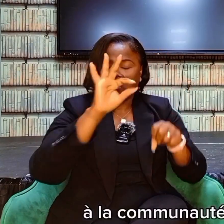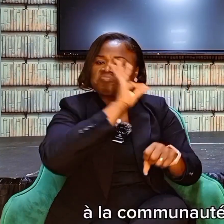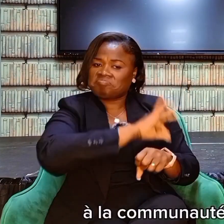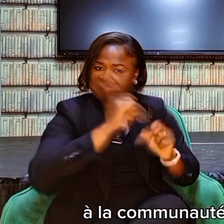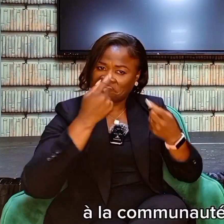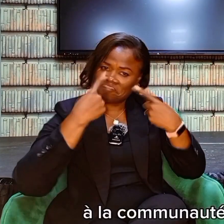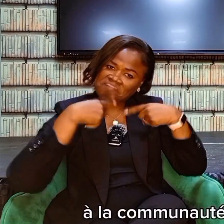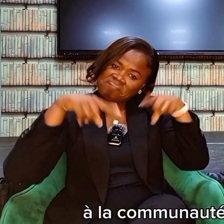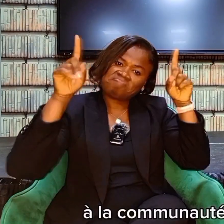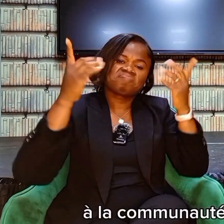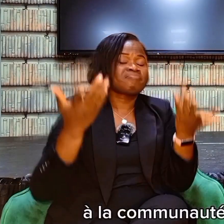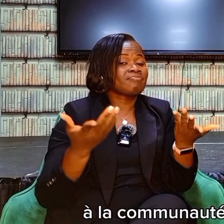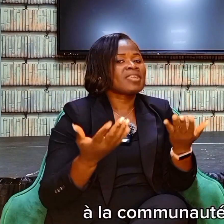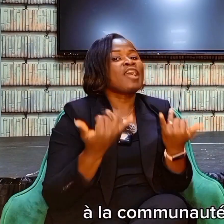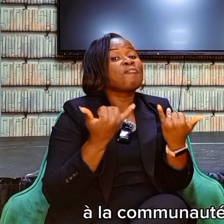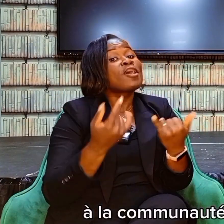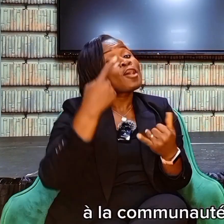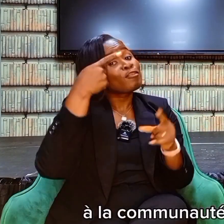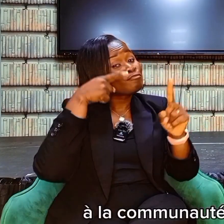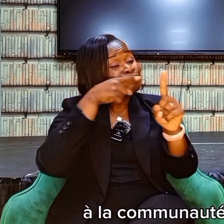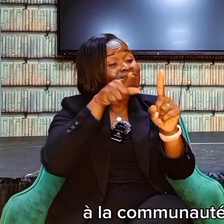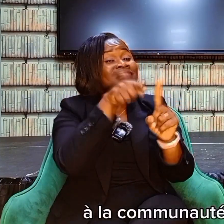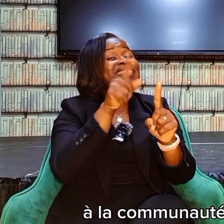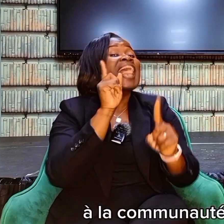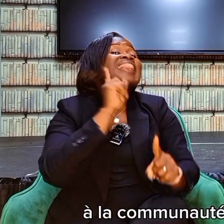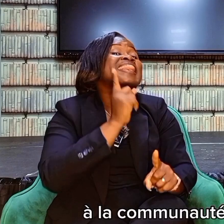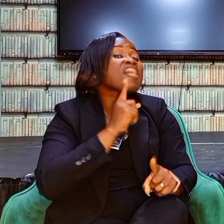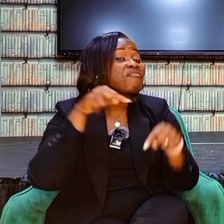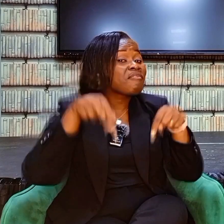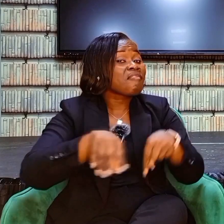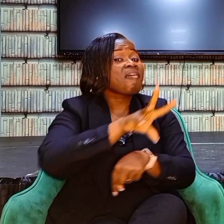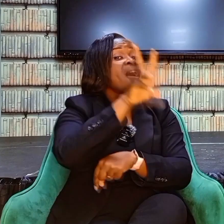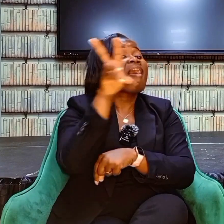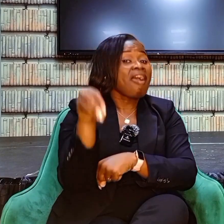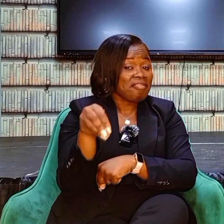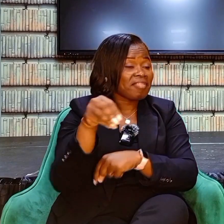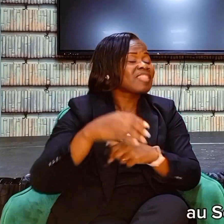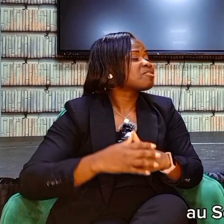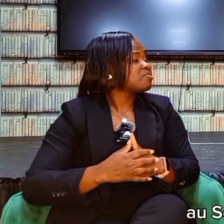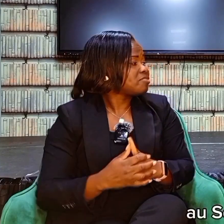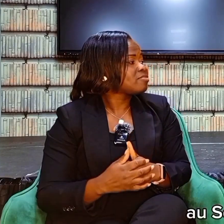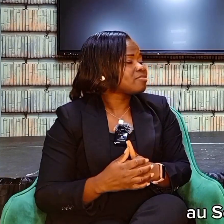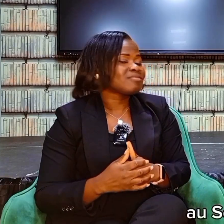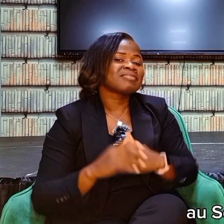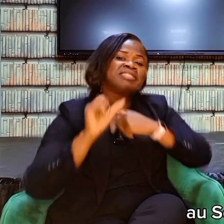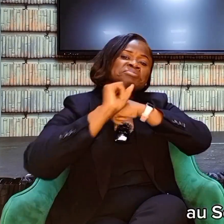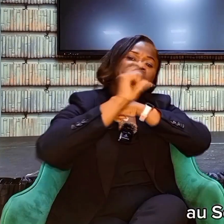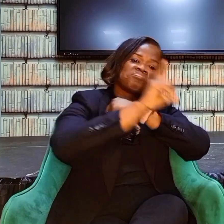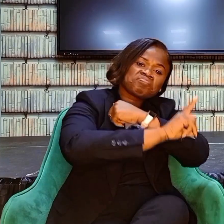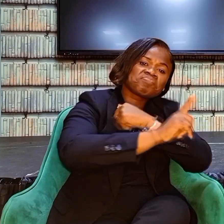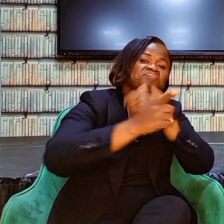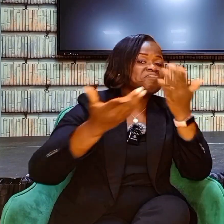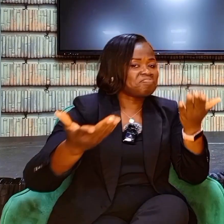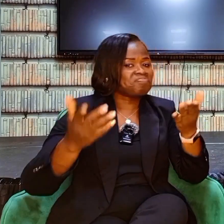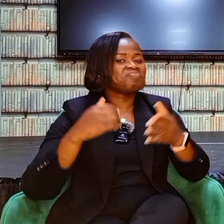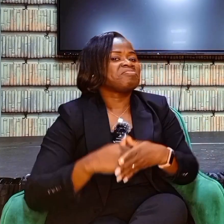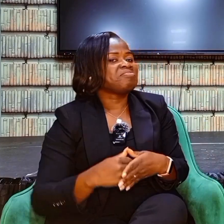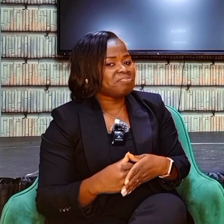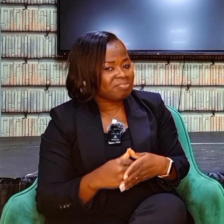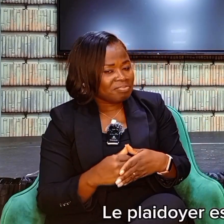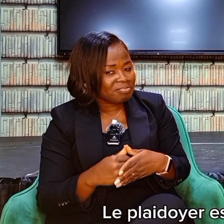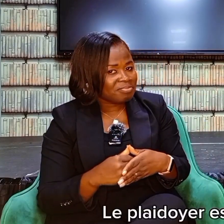To the deaf community in Africa, in Senegal,